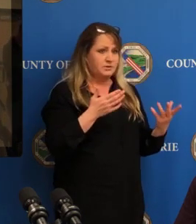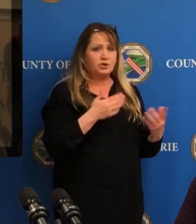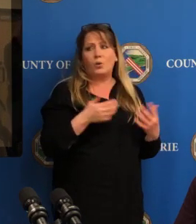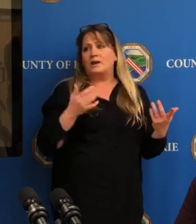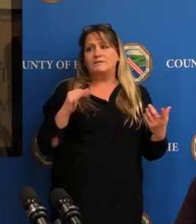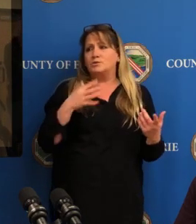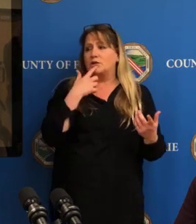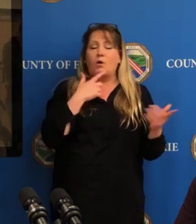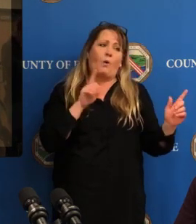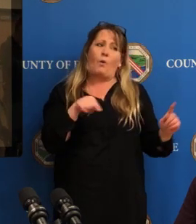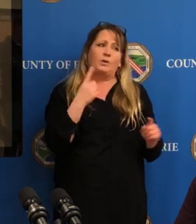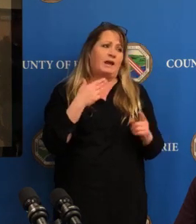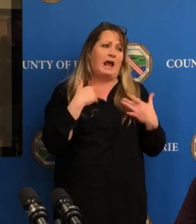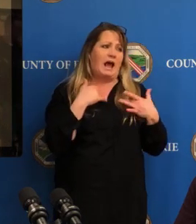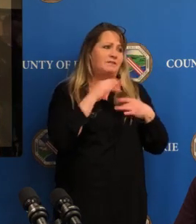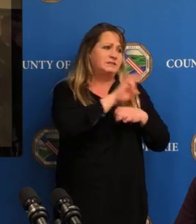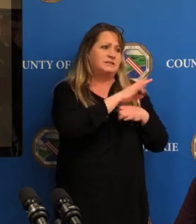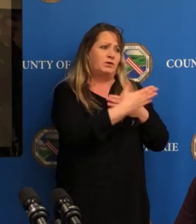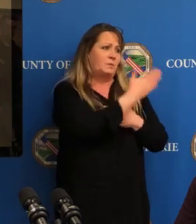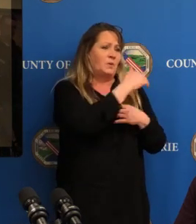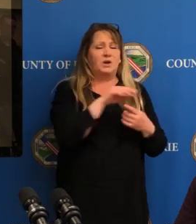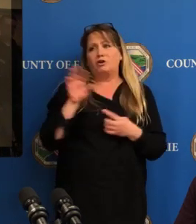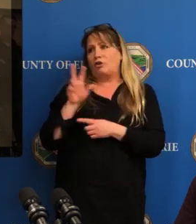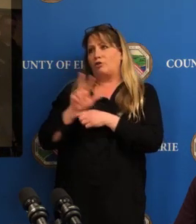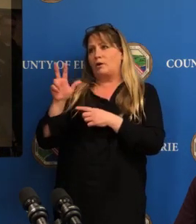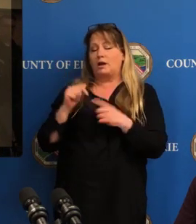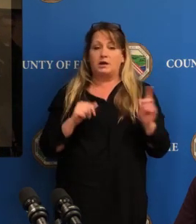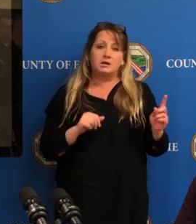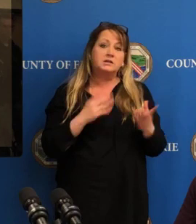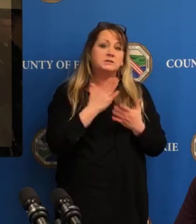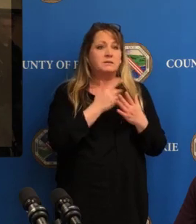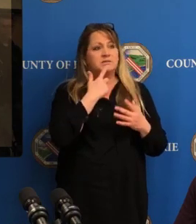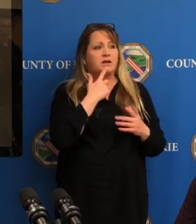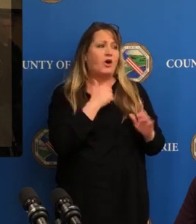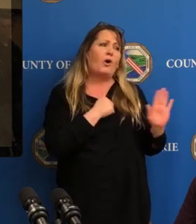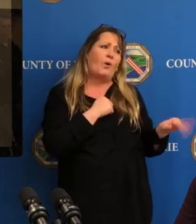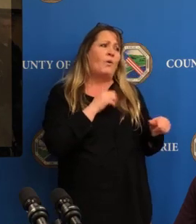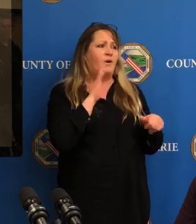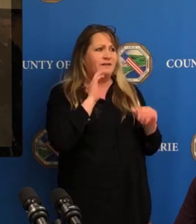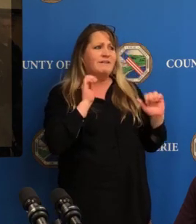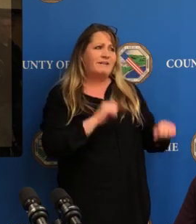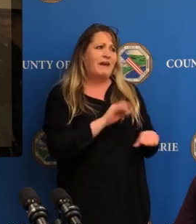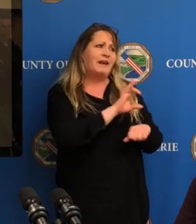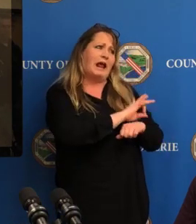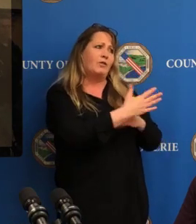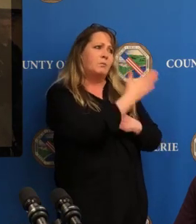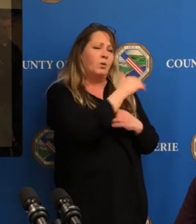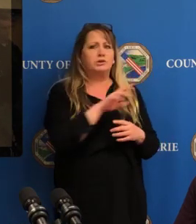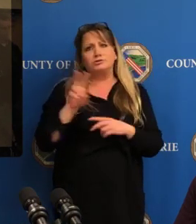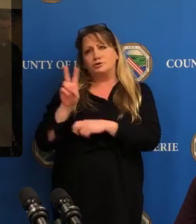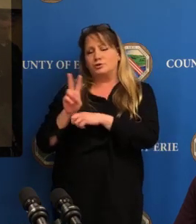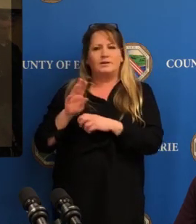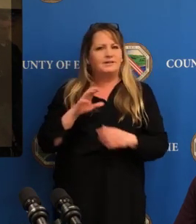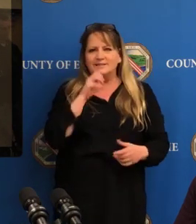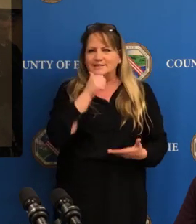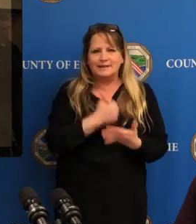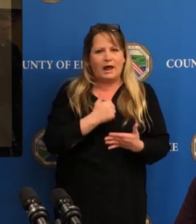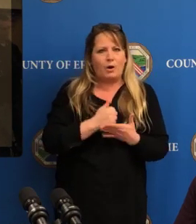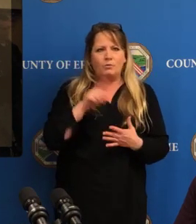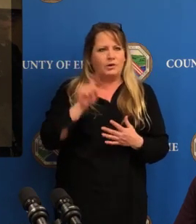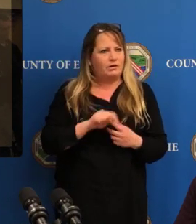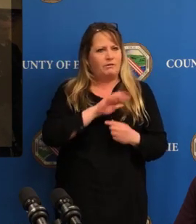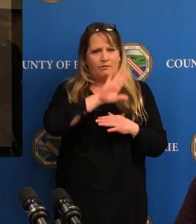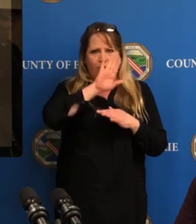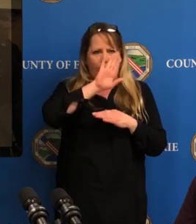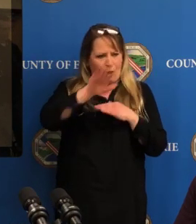really doesn't help them. We've had some that have said, hey, we'll do it from 8 to 2. That doesn't help us either. We need daycare in all hours